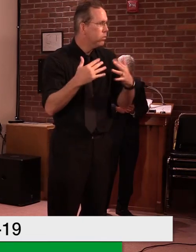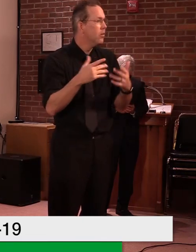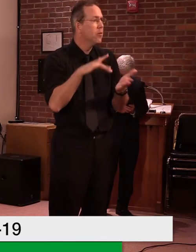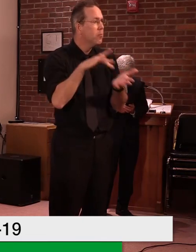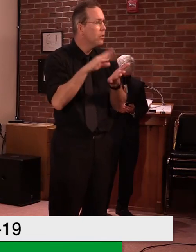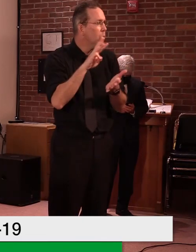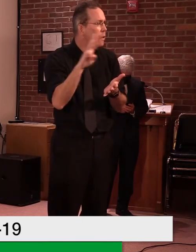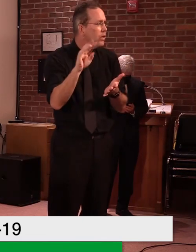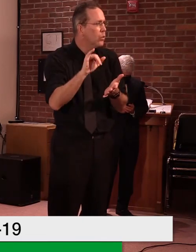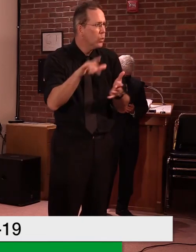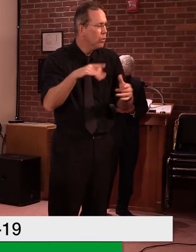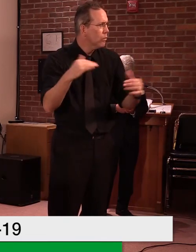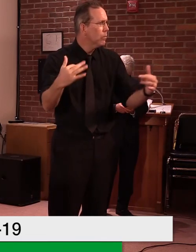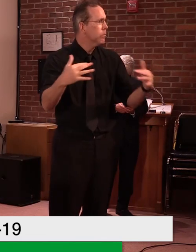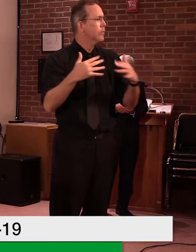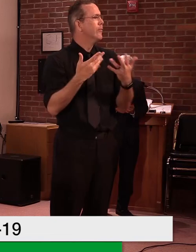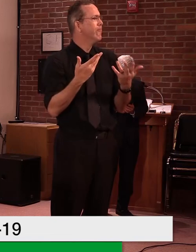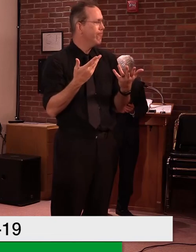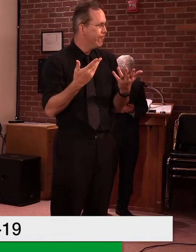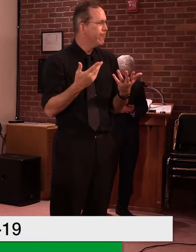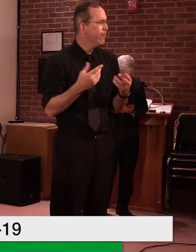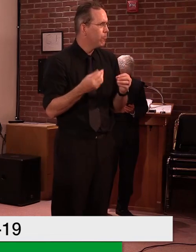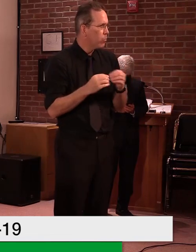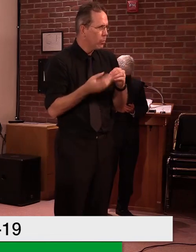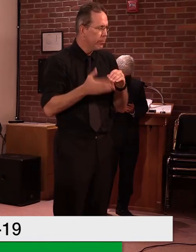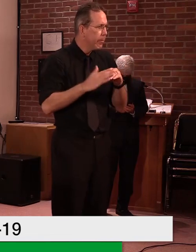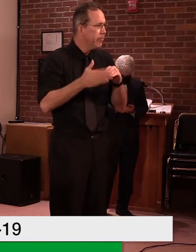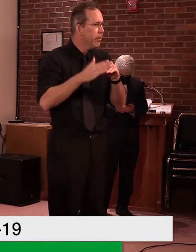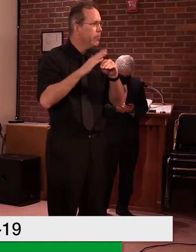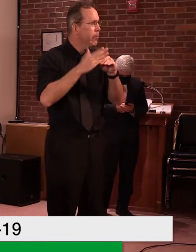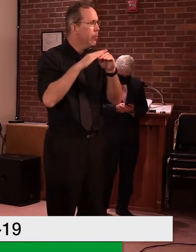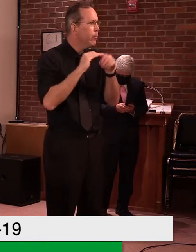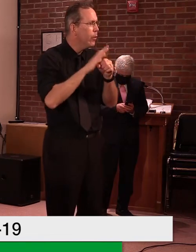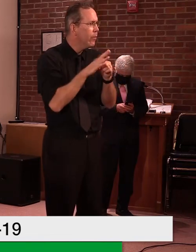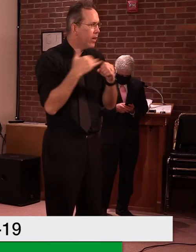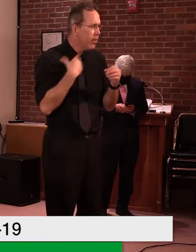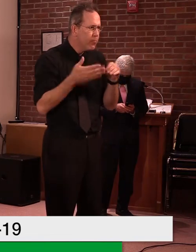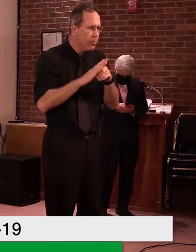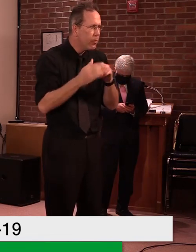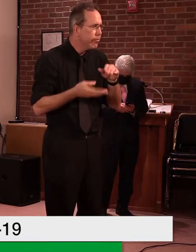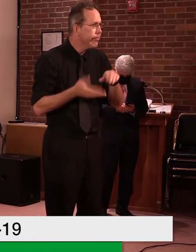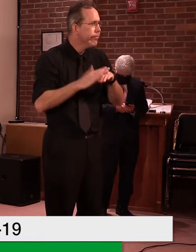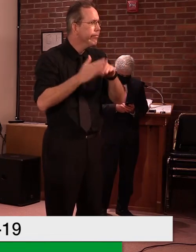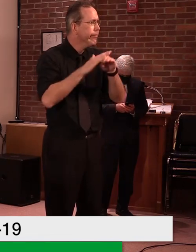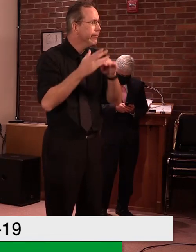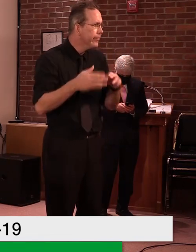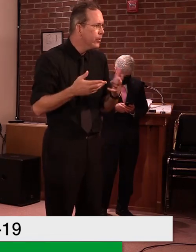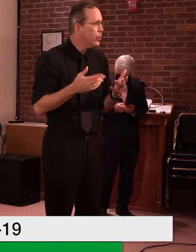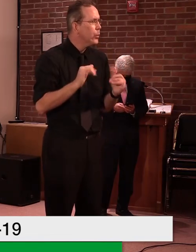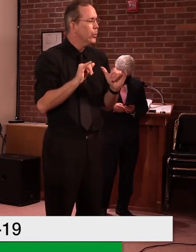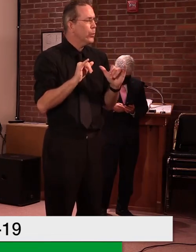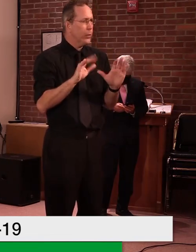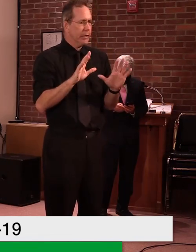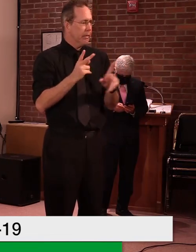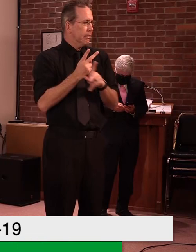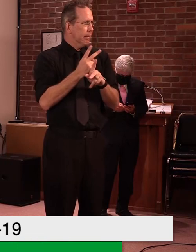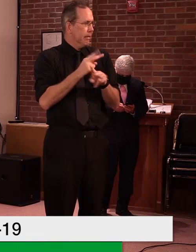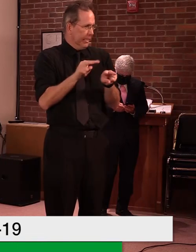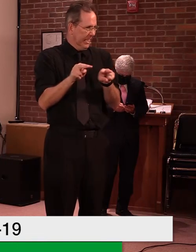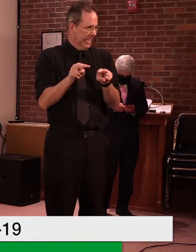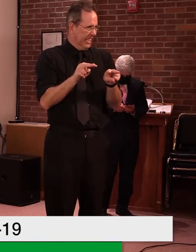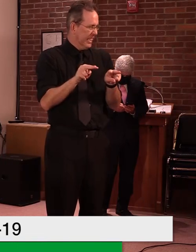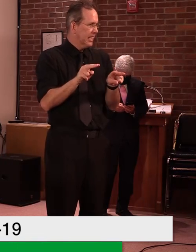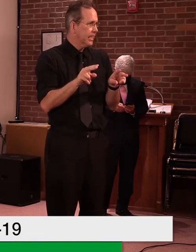intensifying of the virus has given me pause and given me some concern.